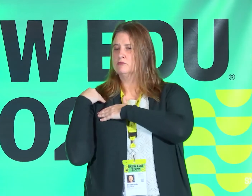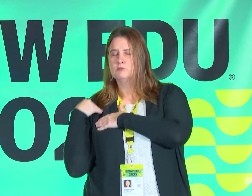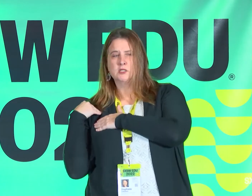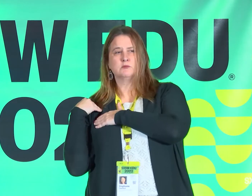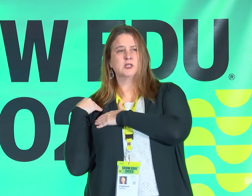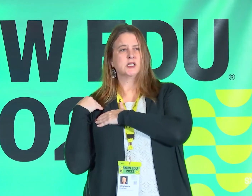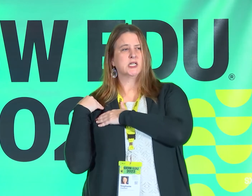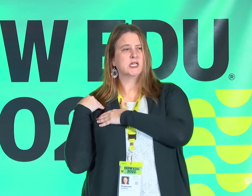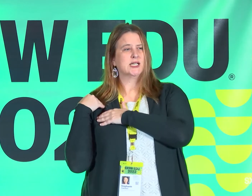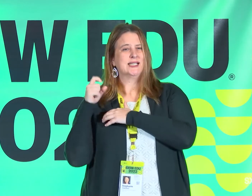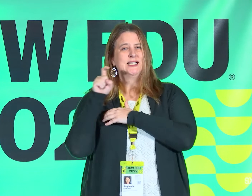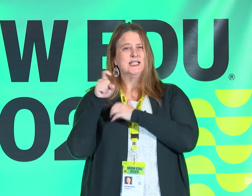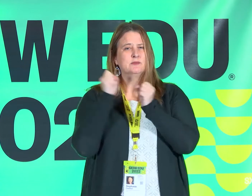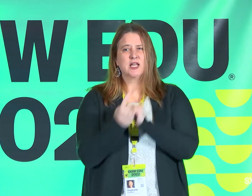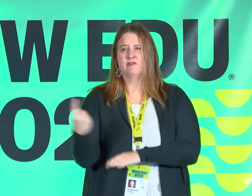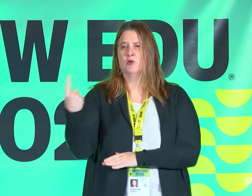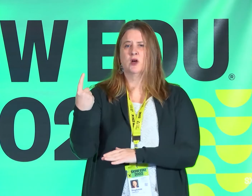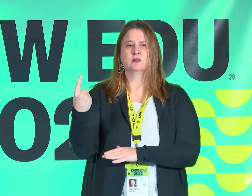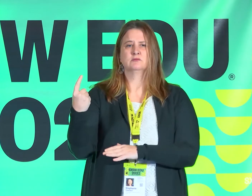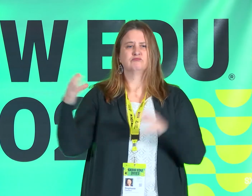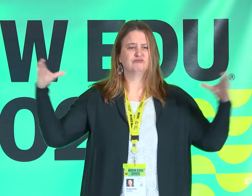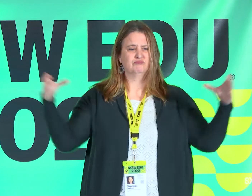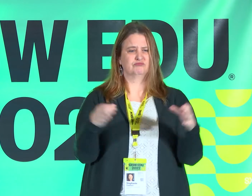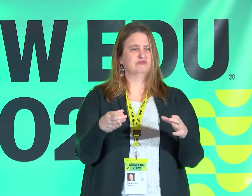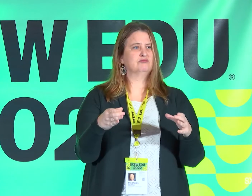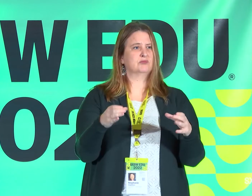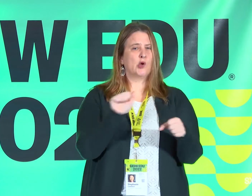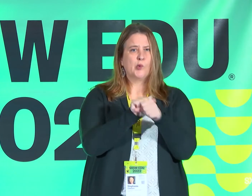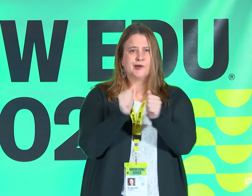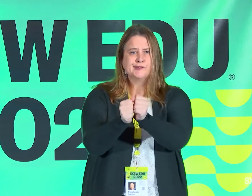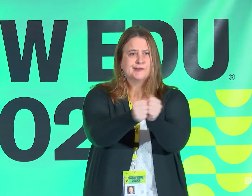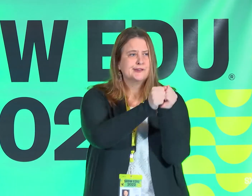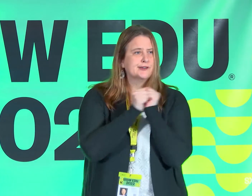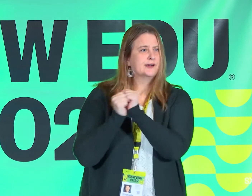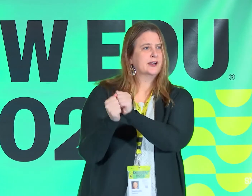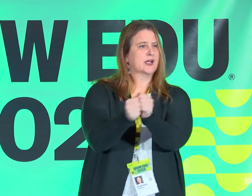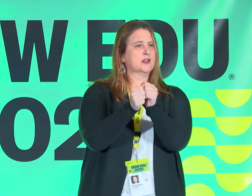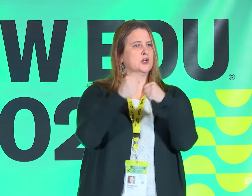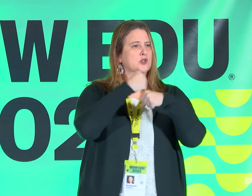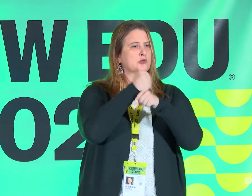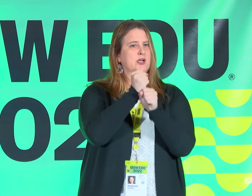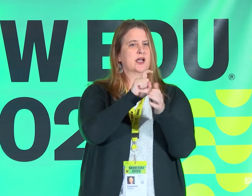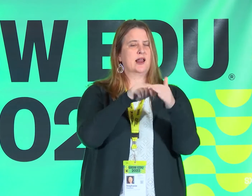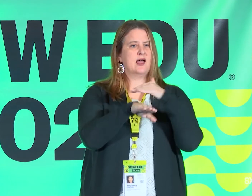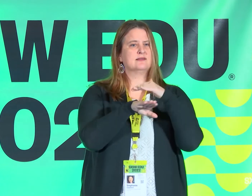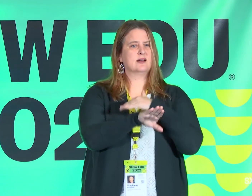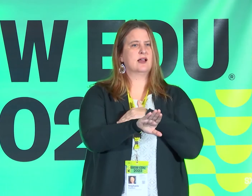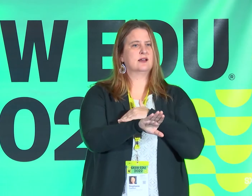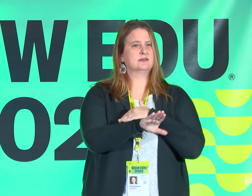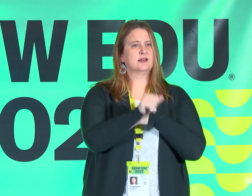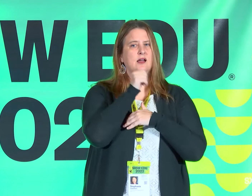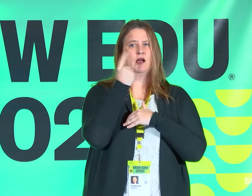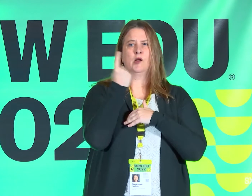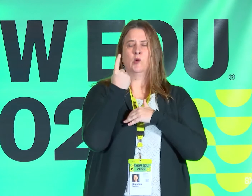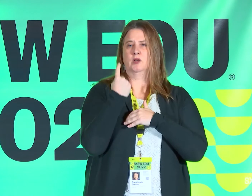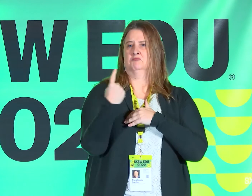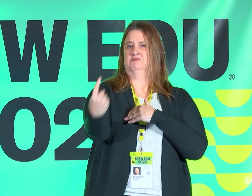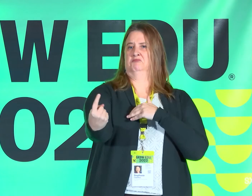Then the burden falls on that individual. It really should be placed on the collective group to create an accessible,